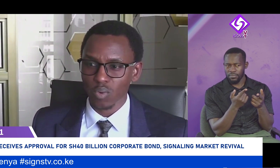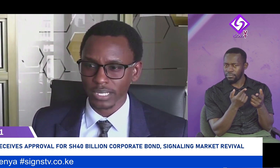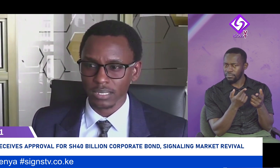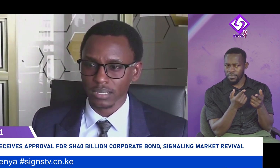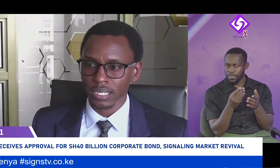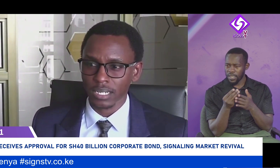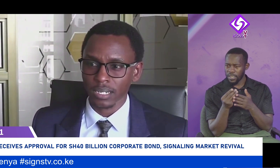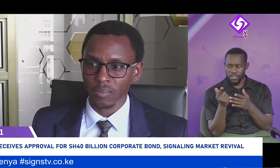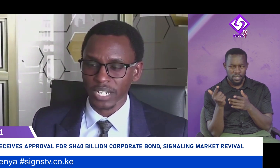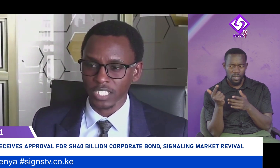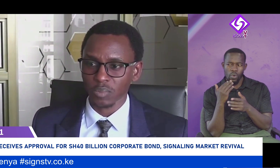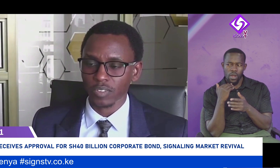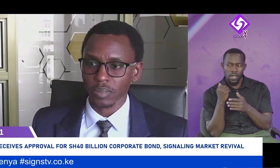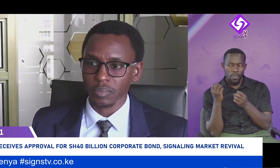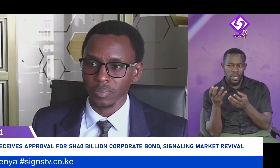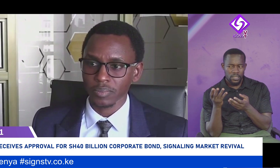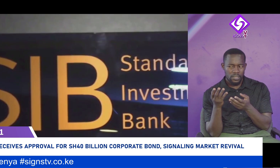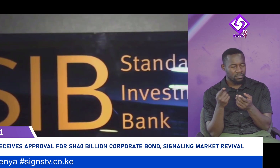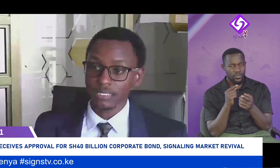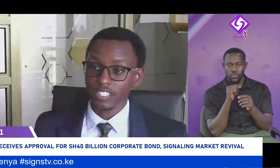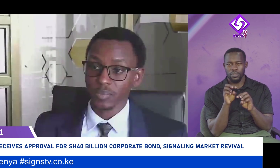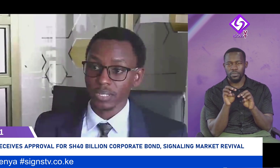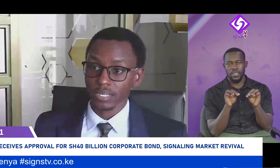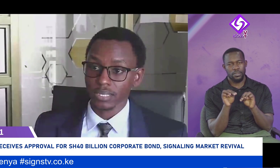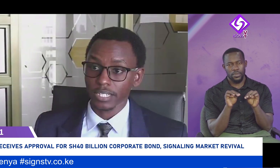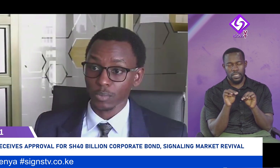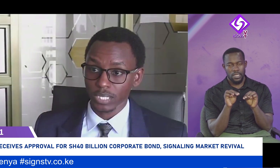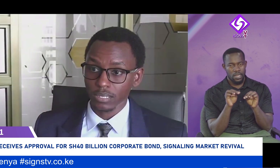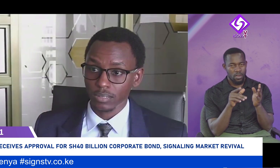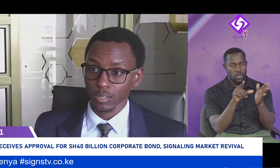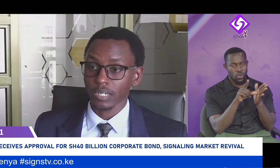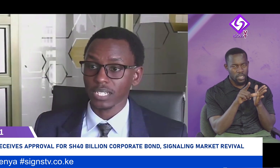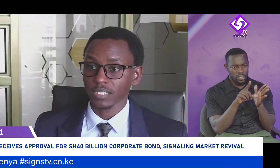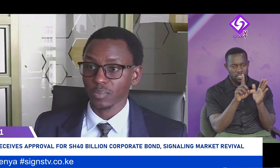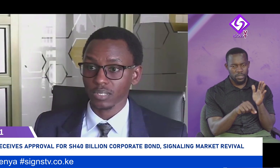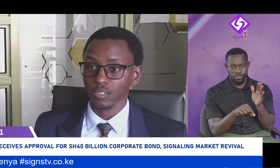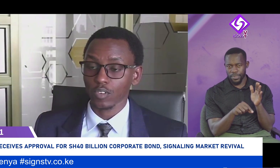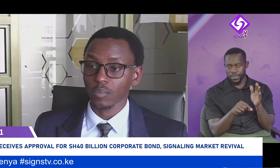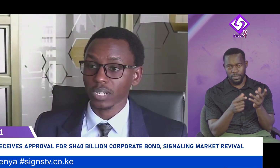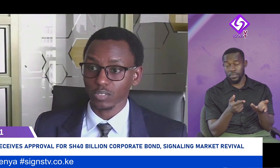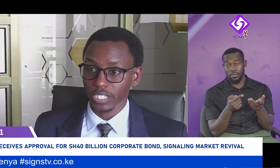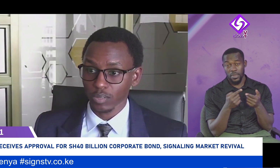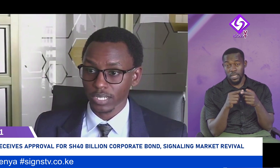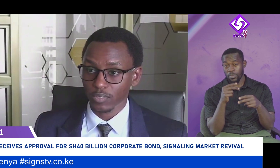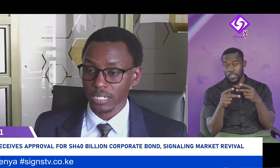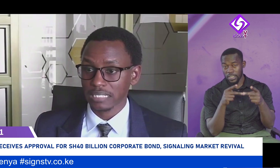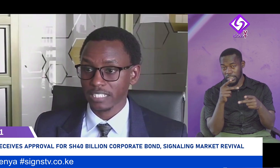quite manageable for them. When debt is cheaper than equity, you can imagine the process of going back to shareholders for a rights